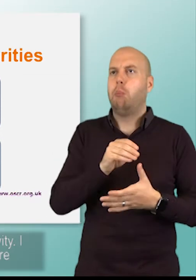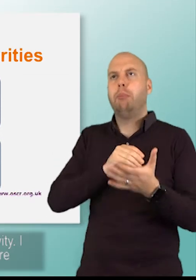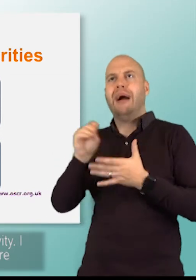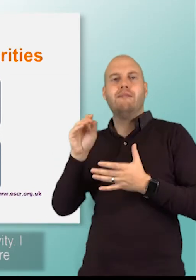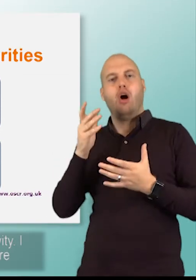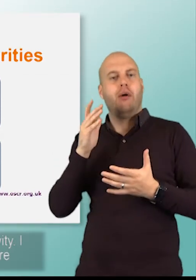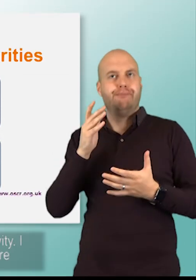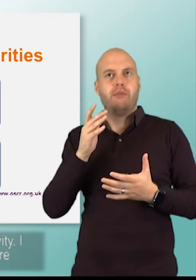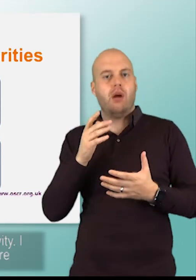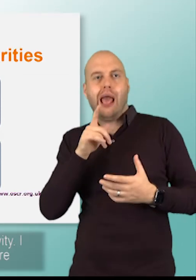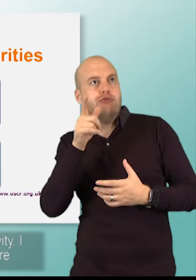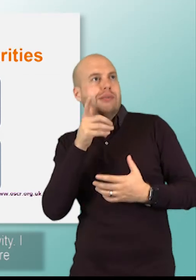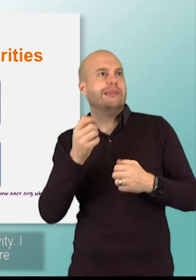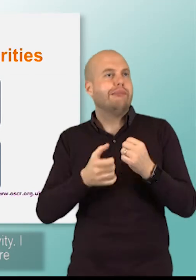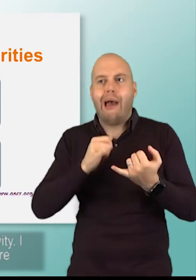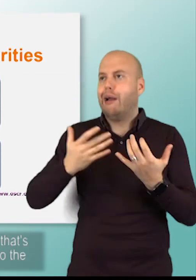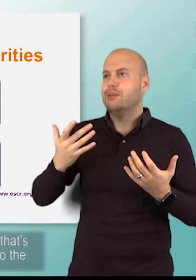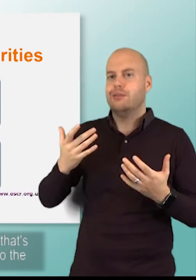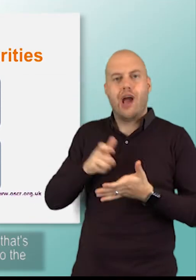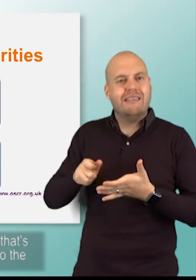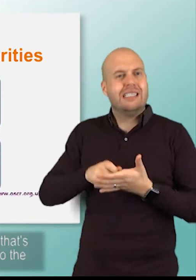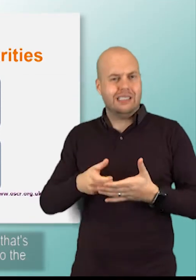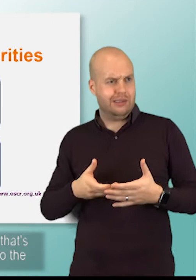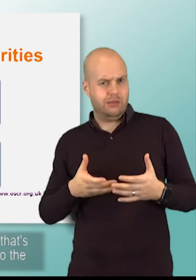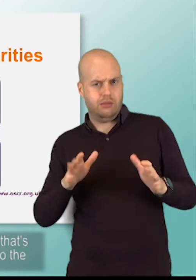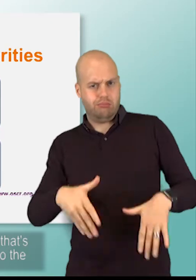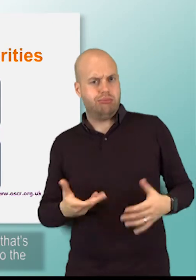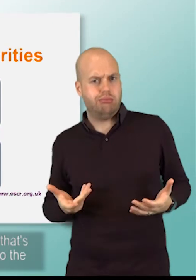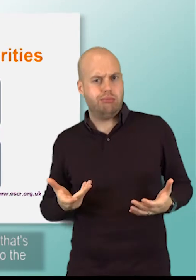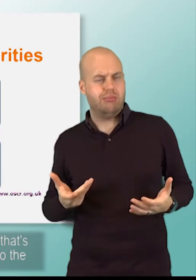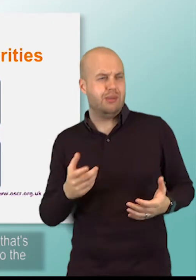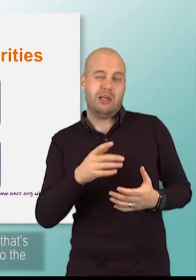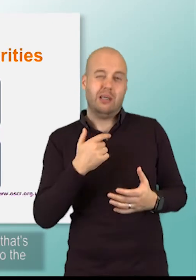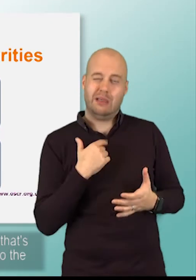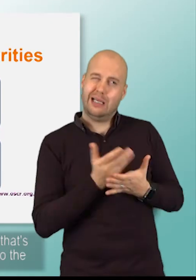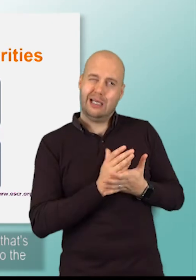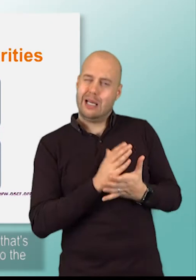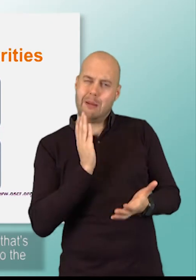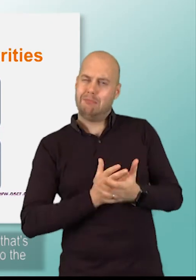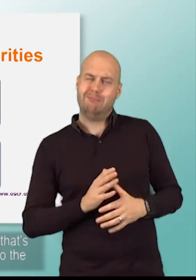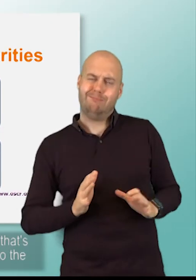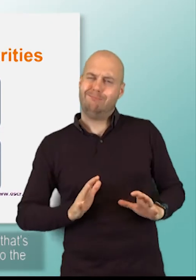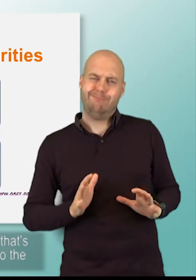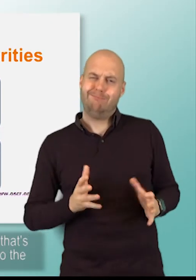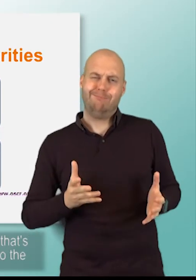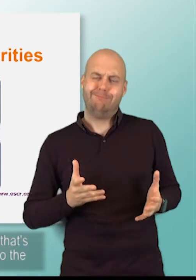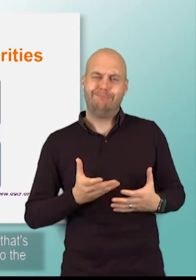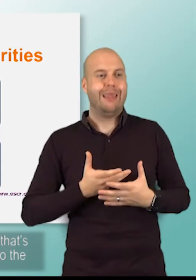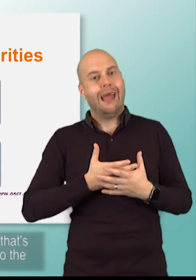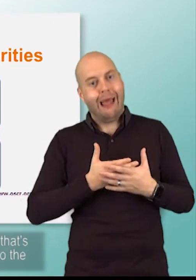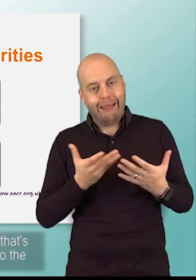won't get bogged down in that debate. We're not sure that there is such a thing as overheads. Anything that's required to run a